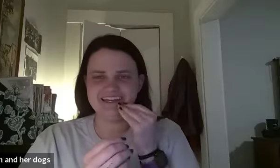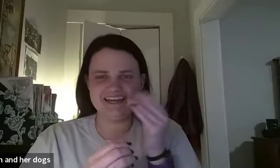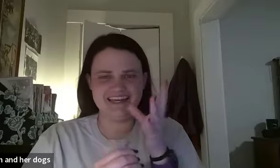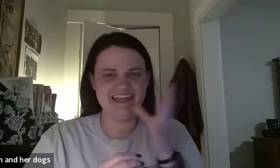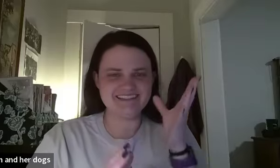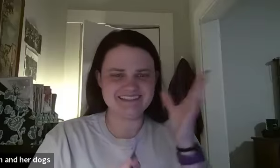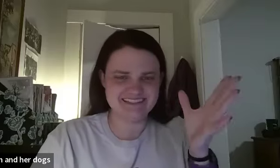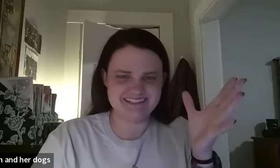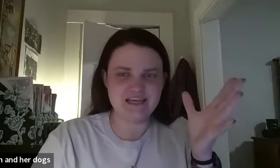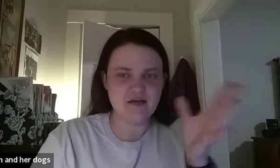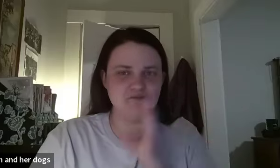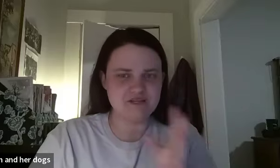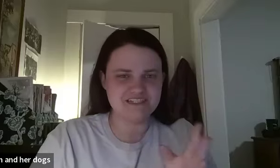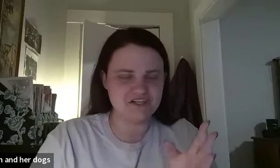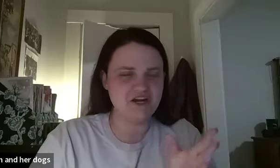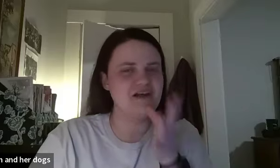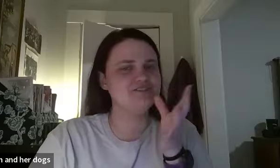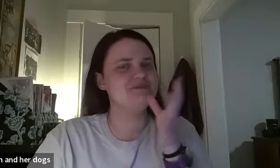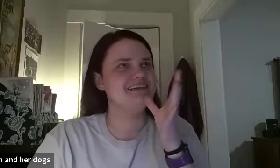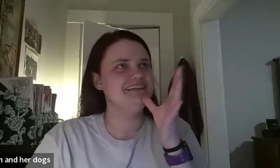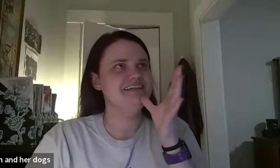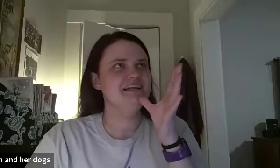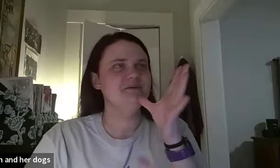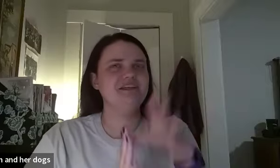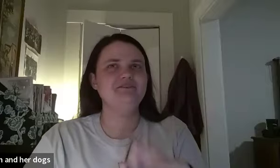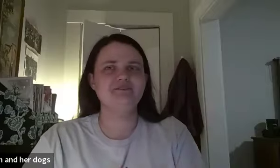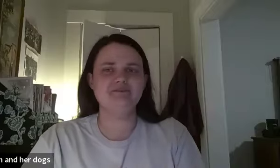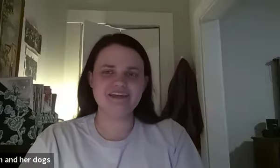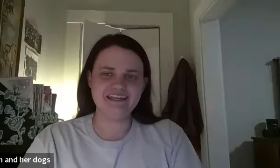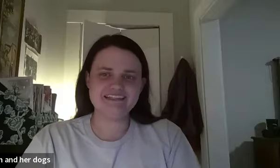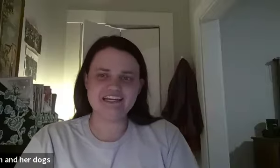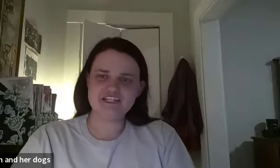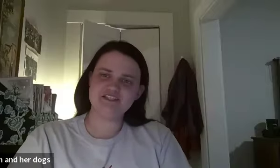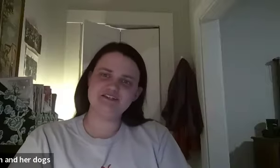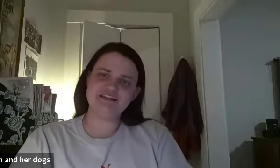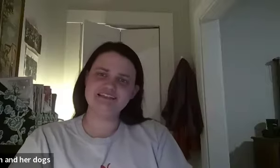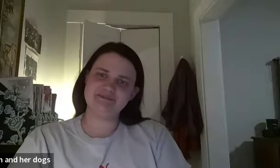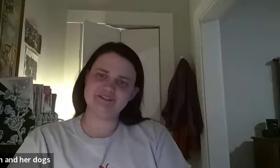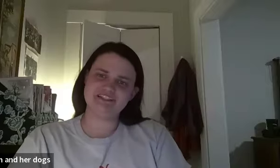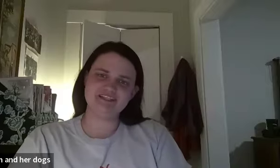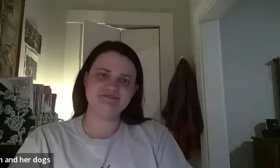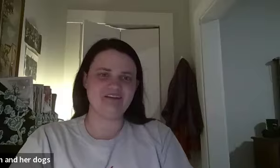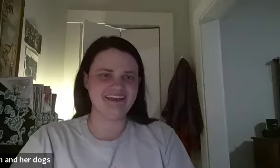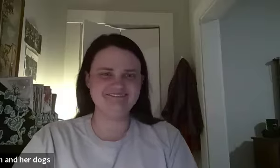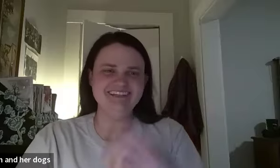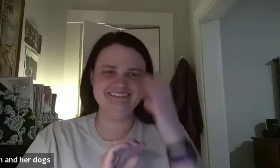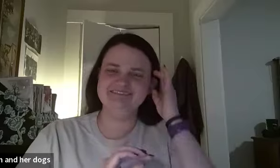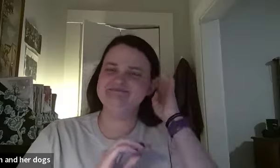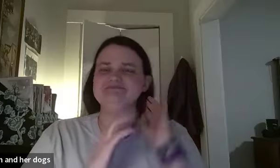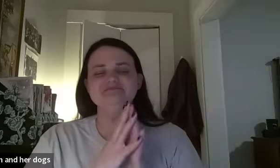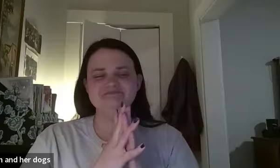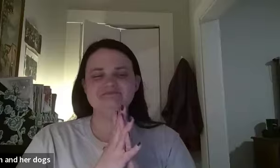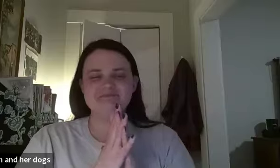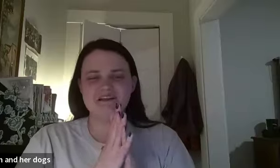eating and I can't voice to her. I'm like, you don't know what that is. I just look like a silly person to you, don't I?